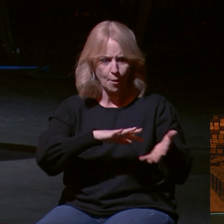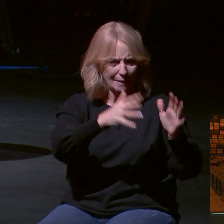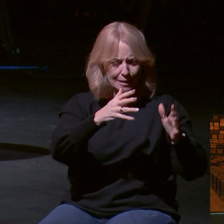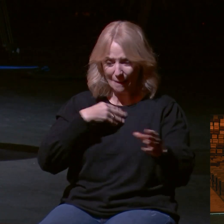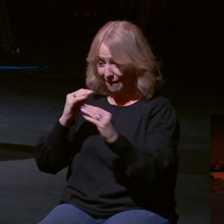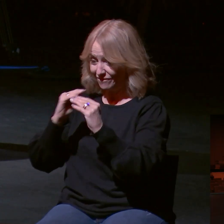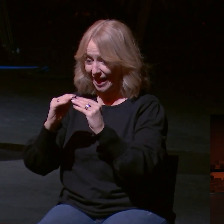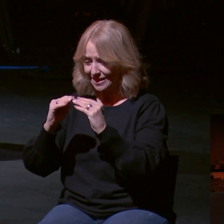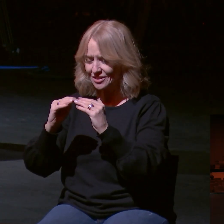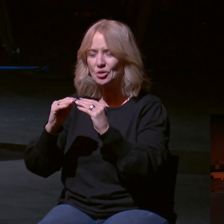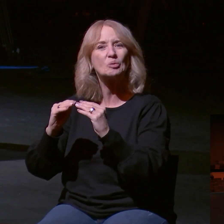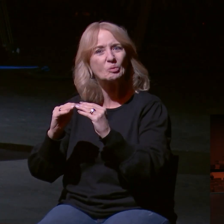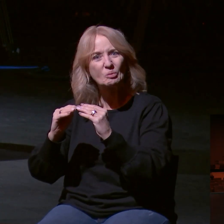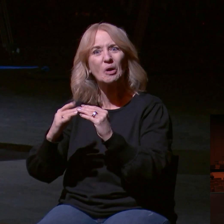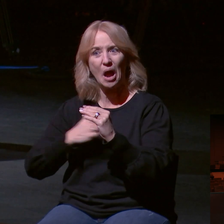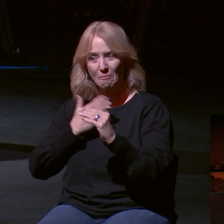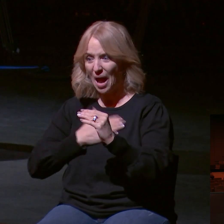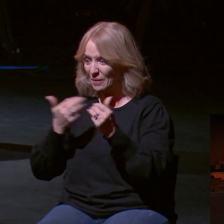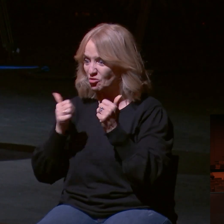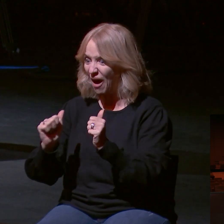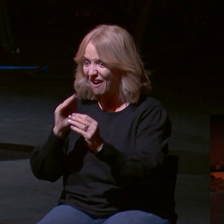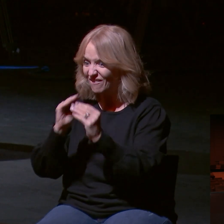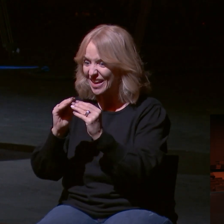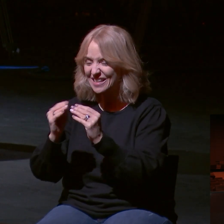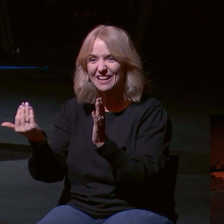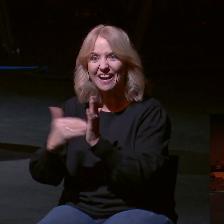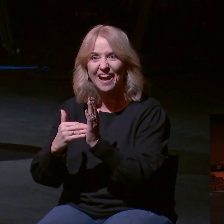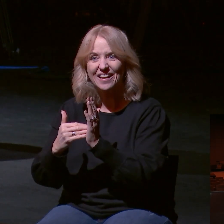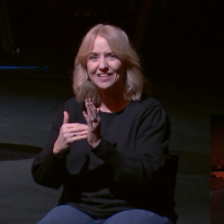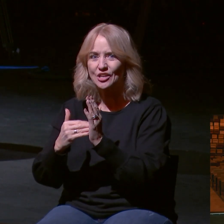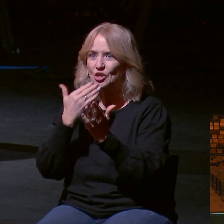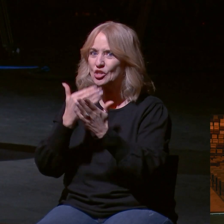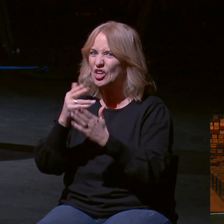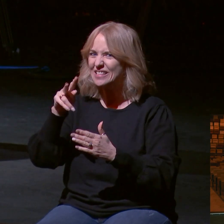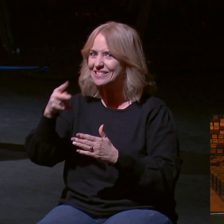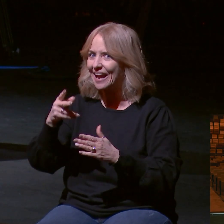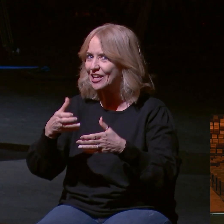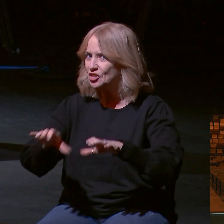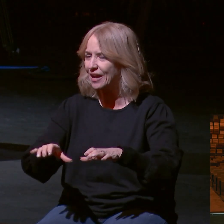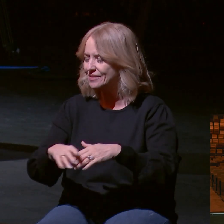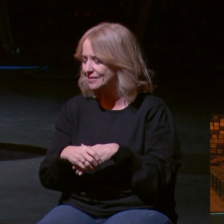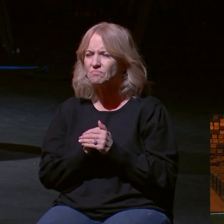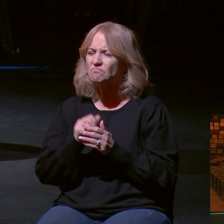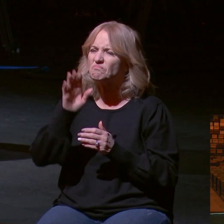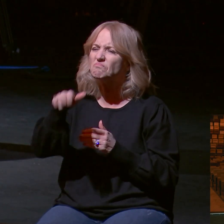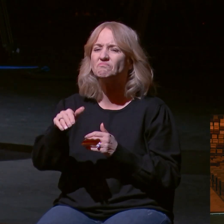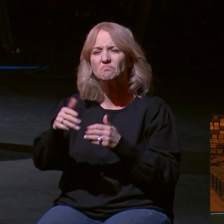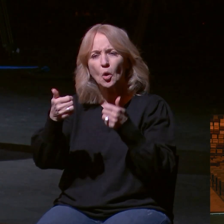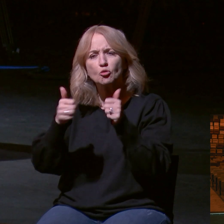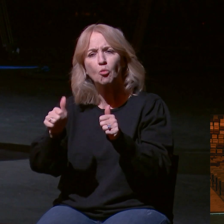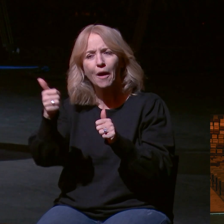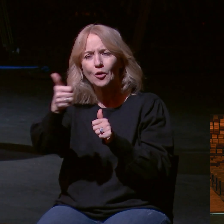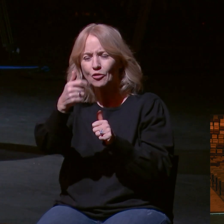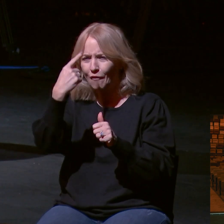I've made, I'm grateful. And I try my hardest not to mess up the second chance. Try to think of a time when that happened,